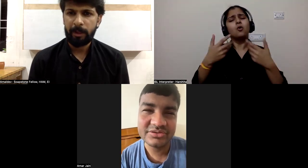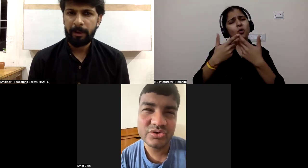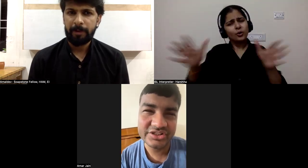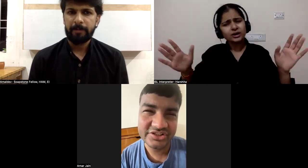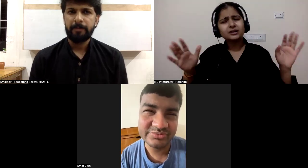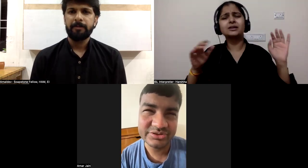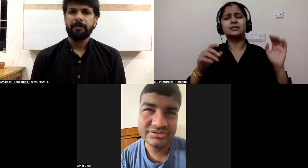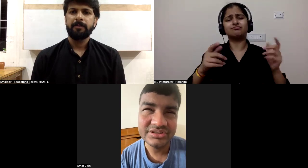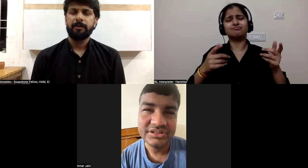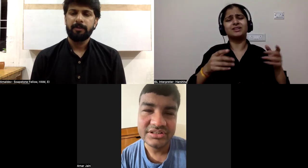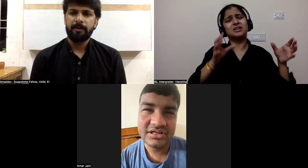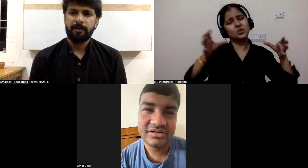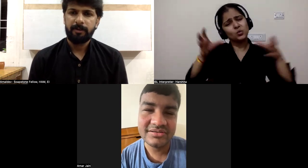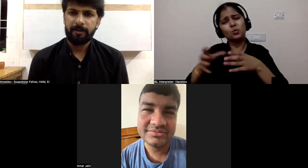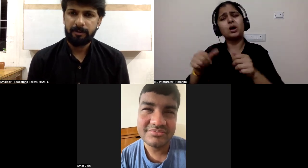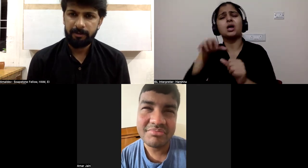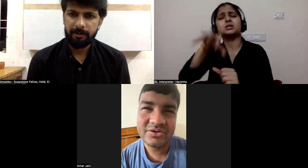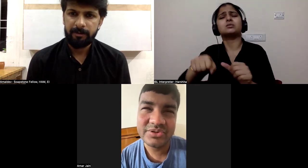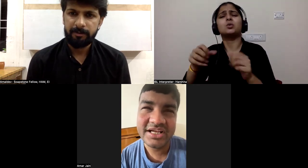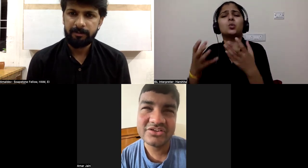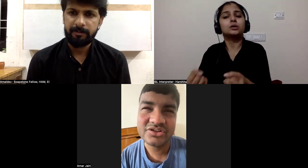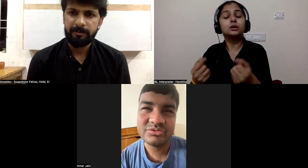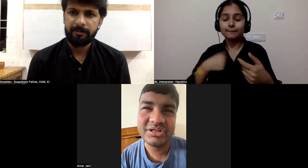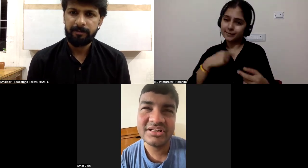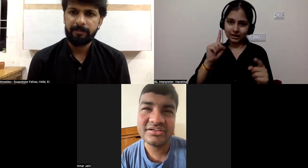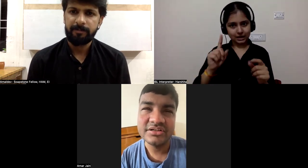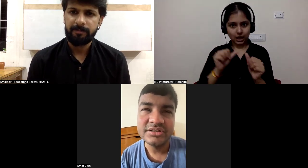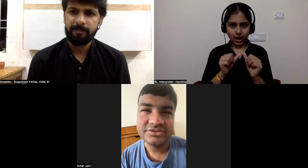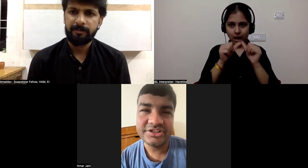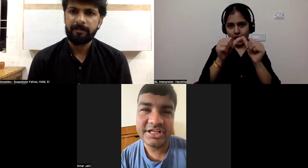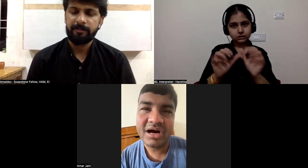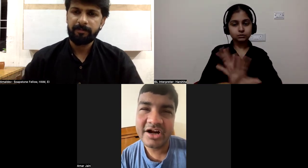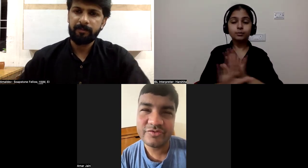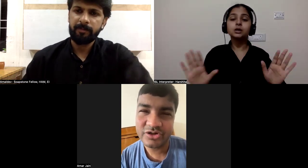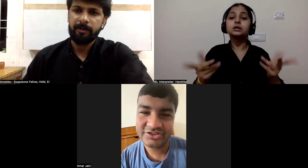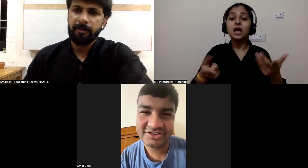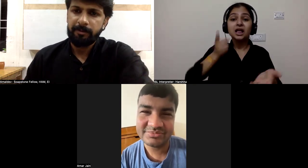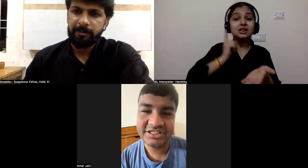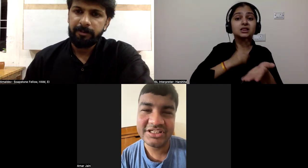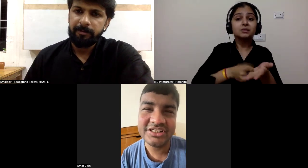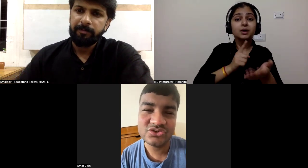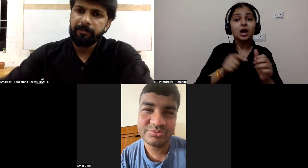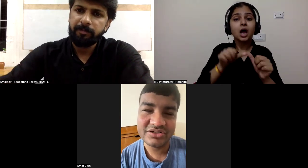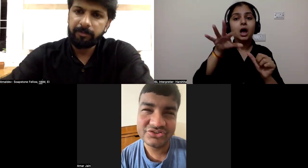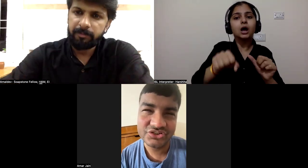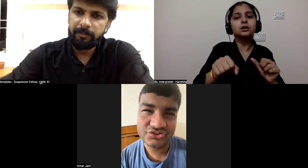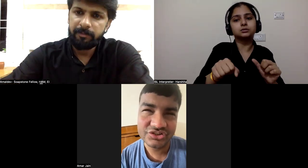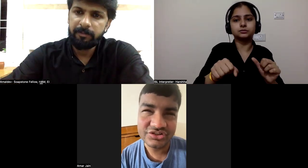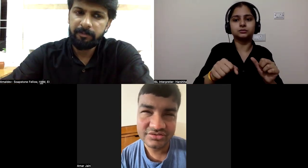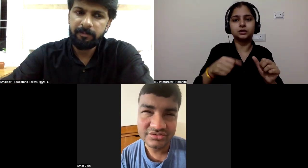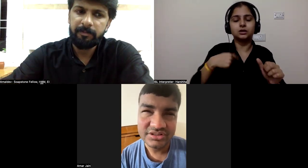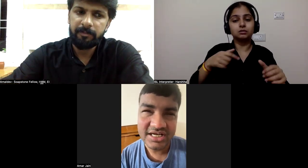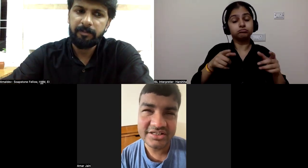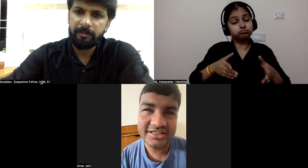that matter more accessible. My only answer would be that the demand for accessibility needs to be